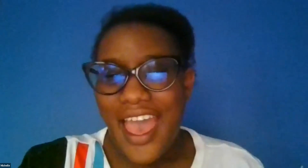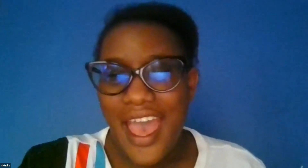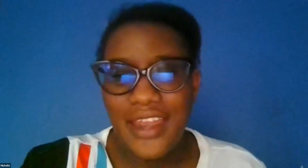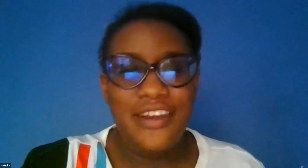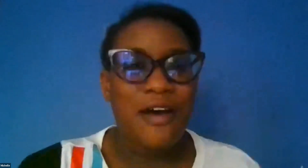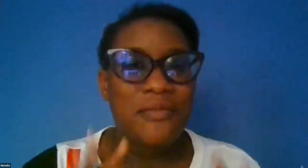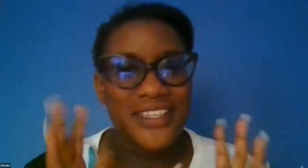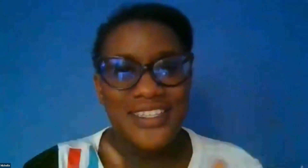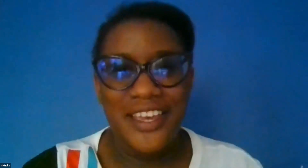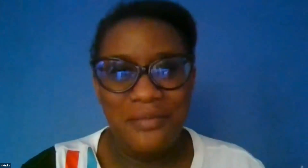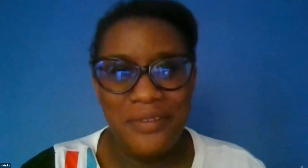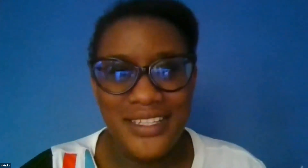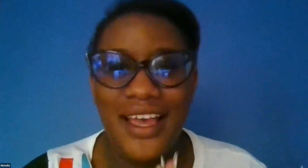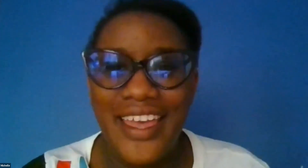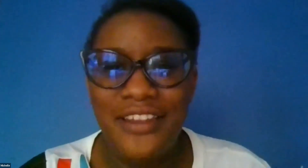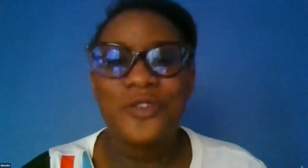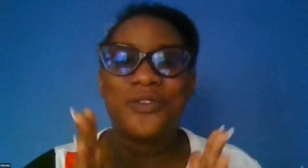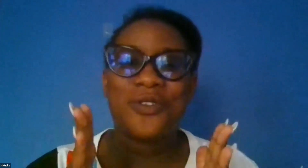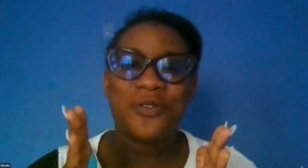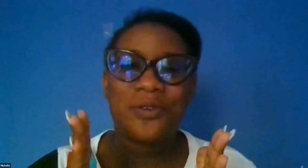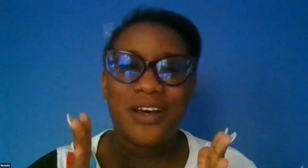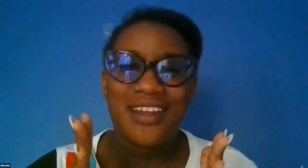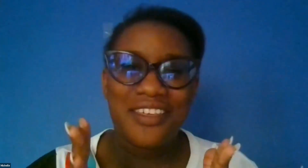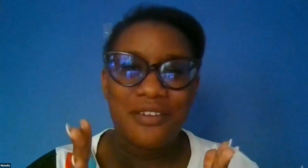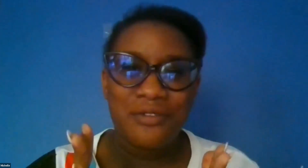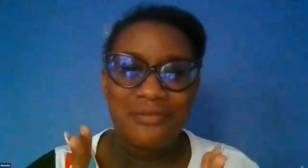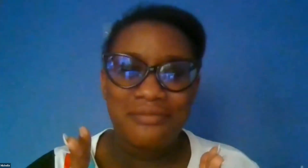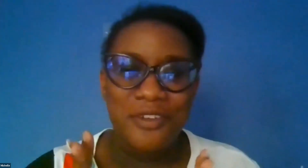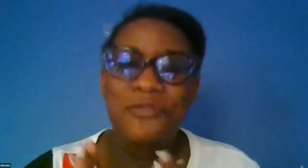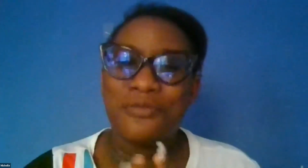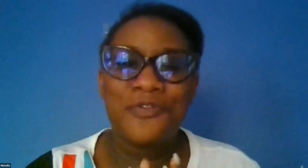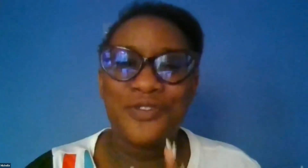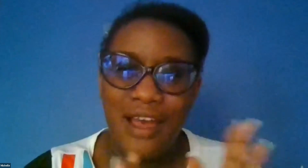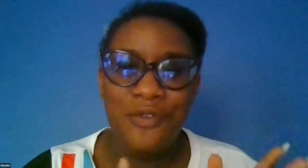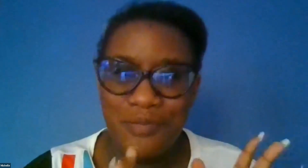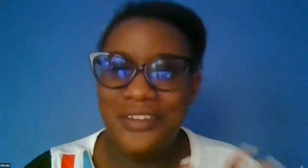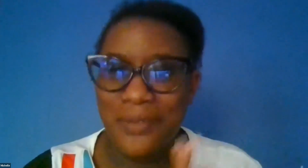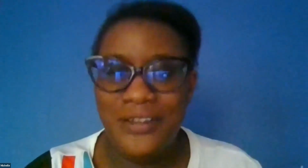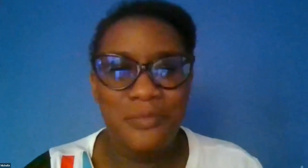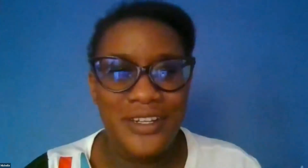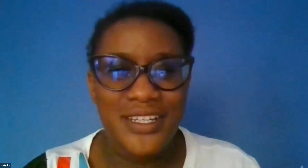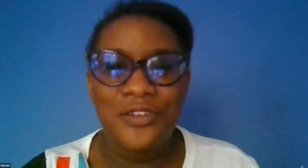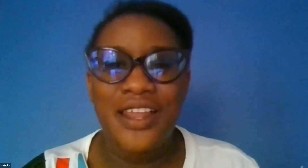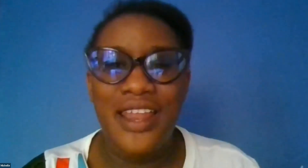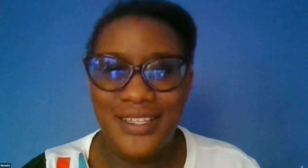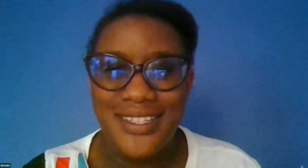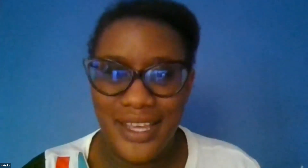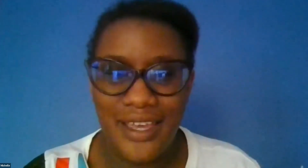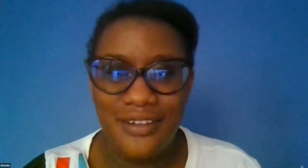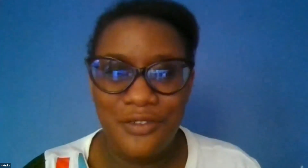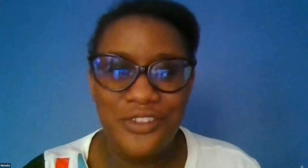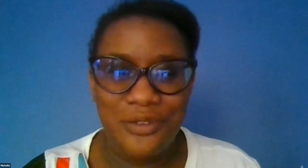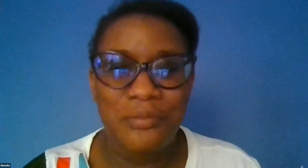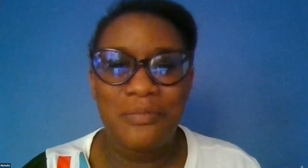Ben. And in second place, again, this was also another, we've been deliberating till the